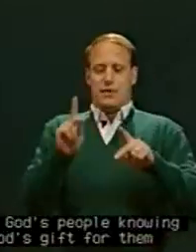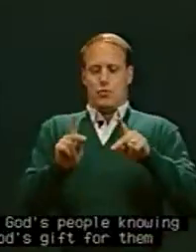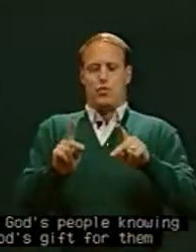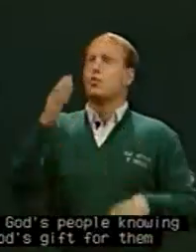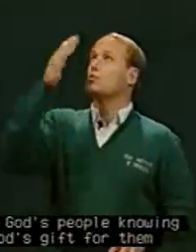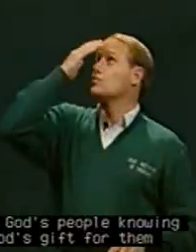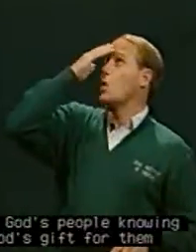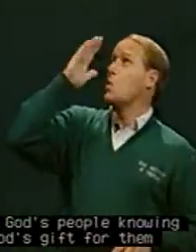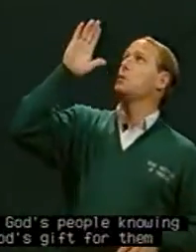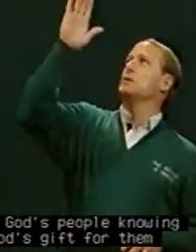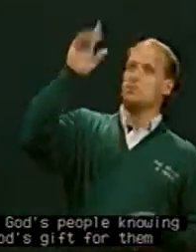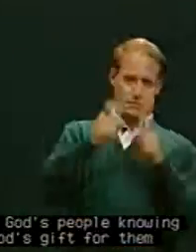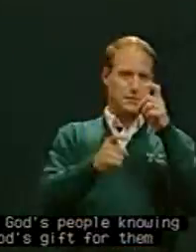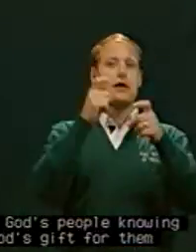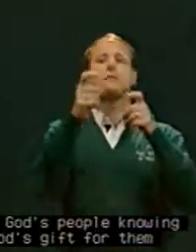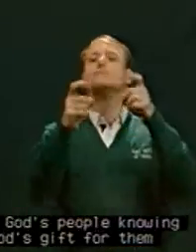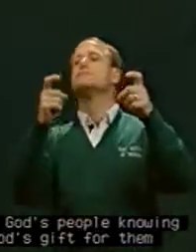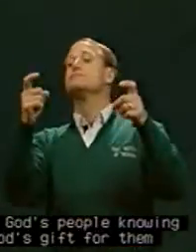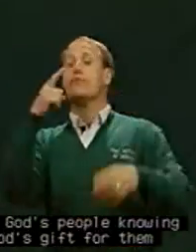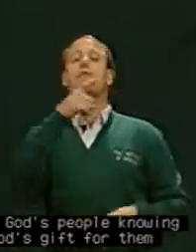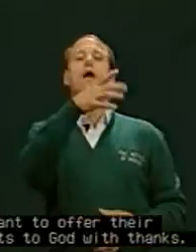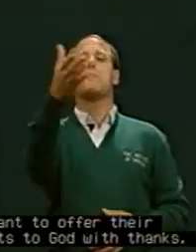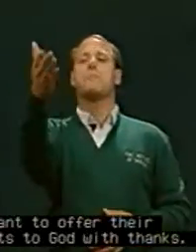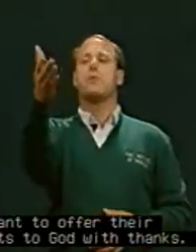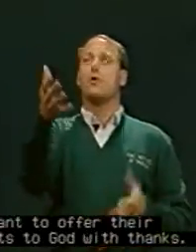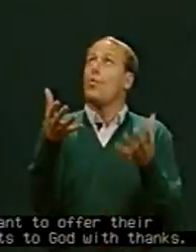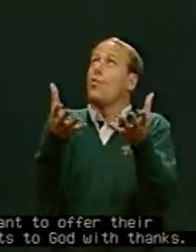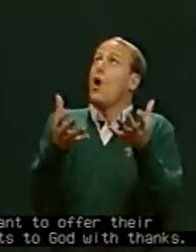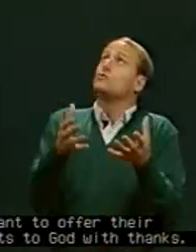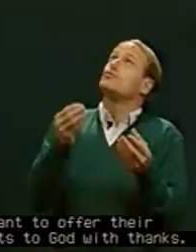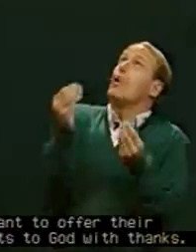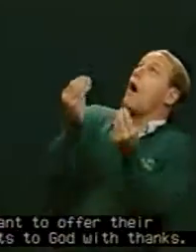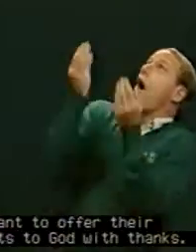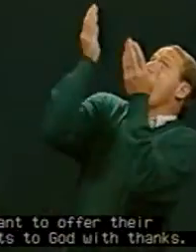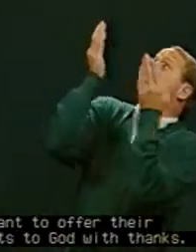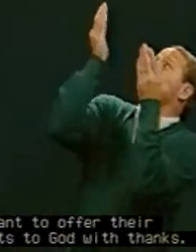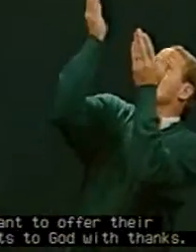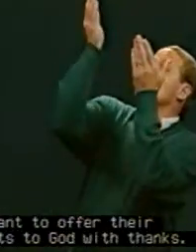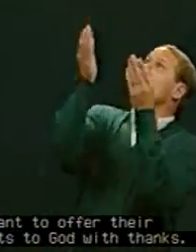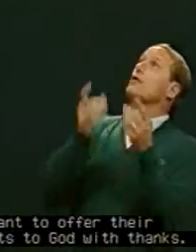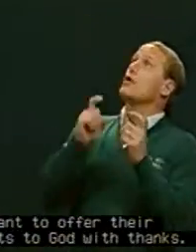God's people, knowing God's gifts for them, want to offer their gifts to God with